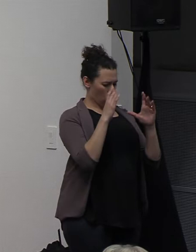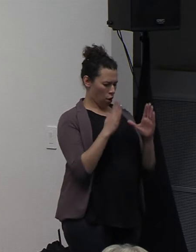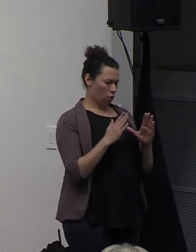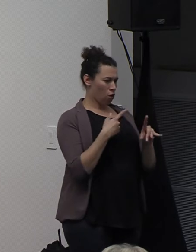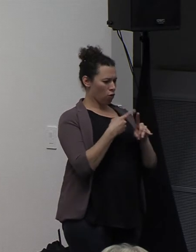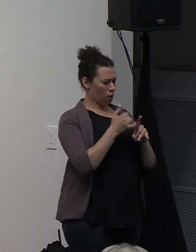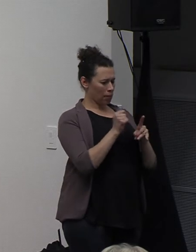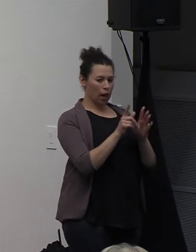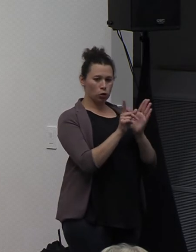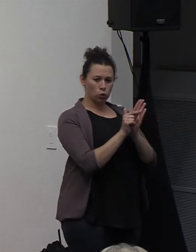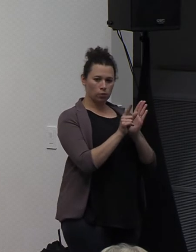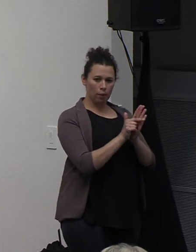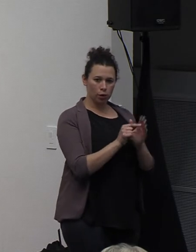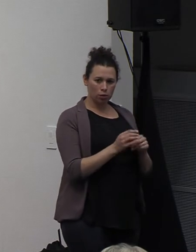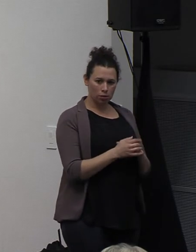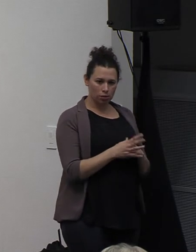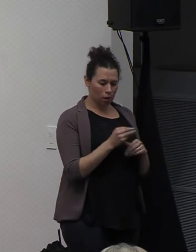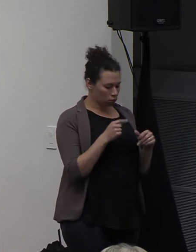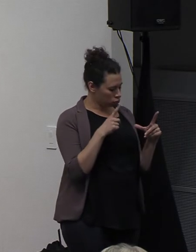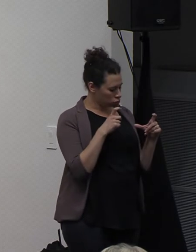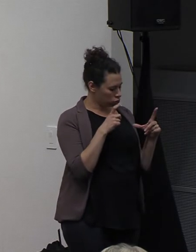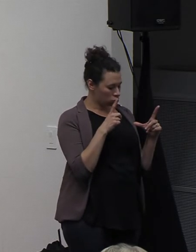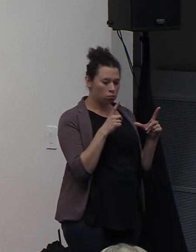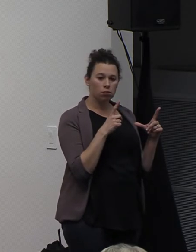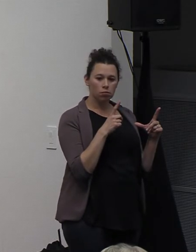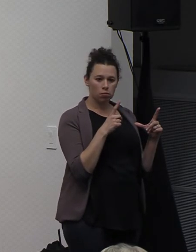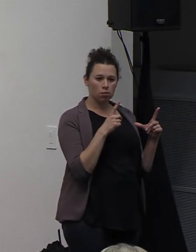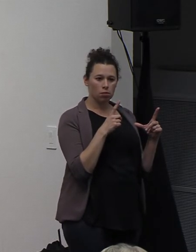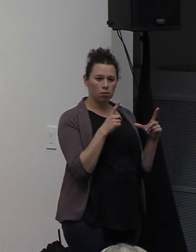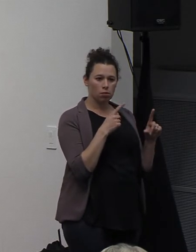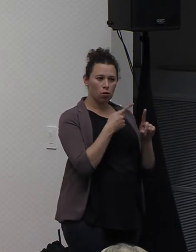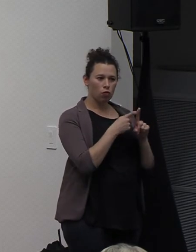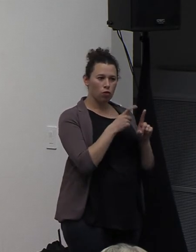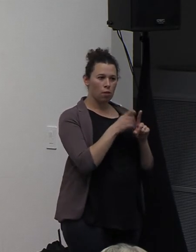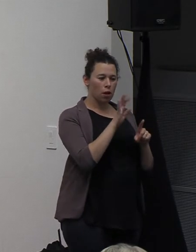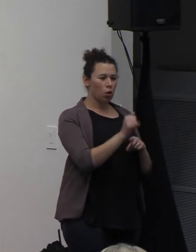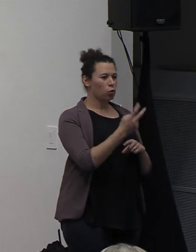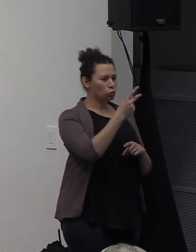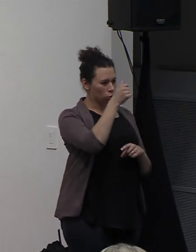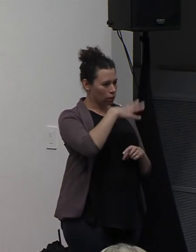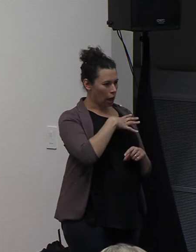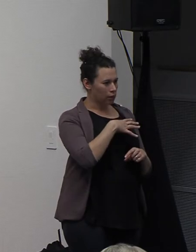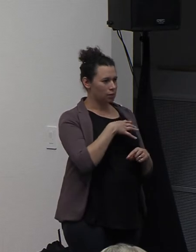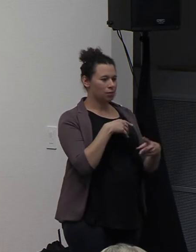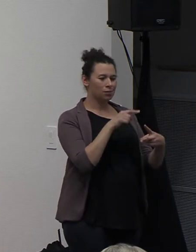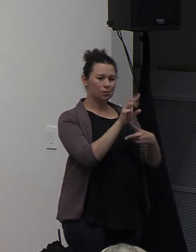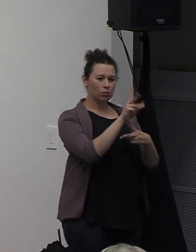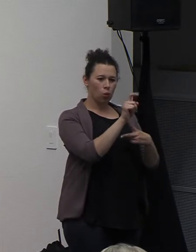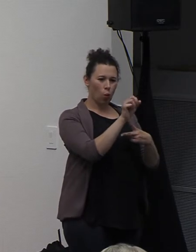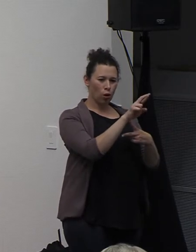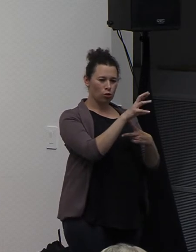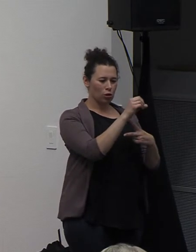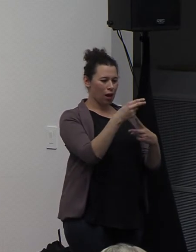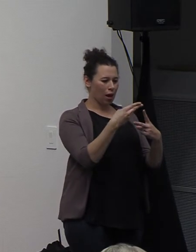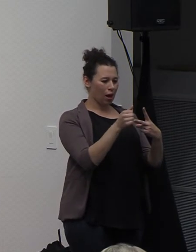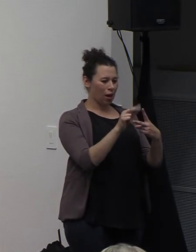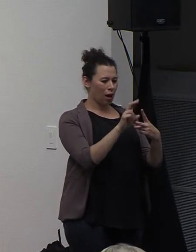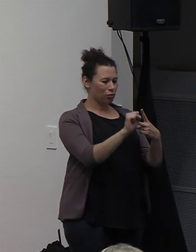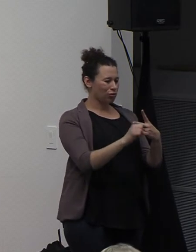this newspaper, and took a picture from these two guys, Walter and Horst, you know.